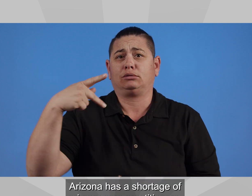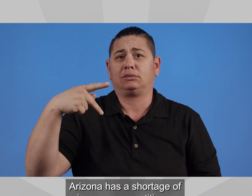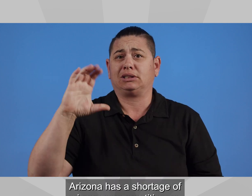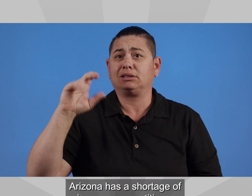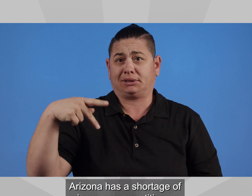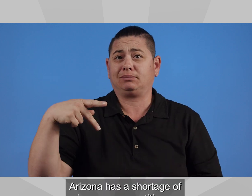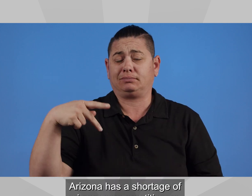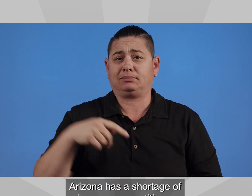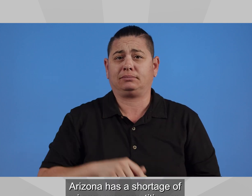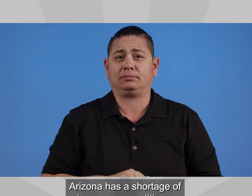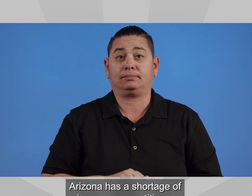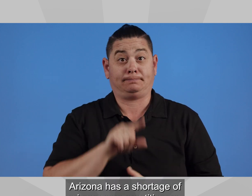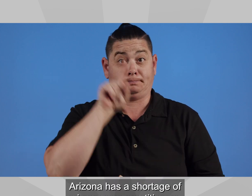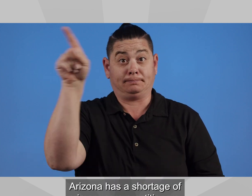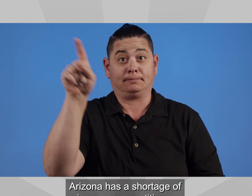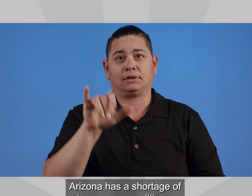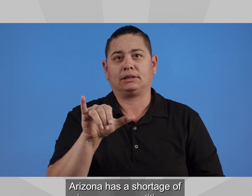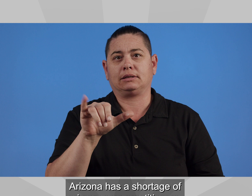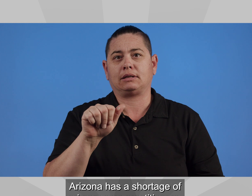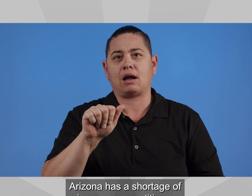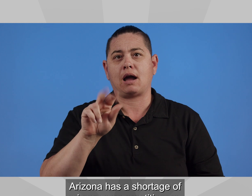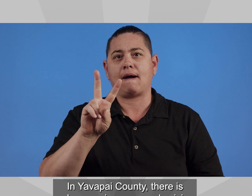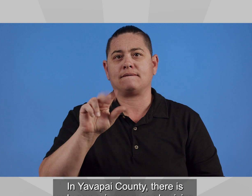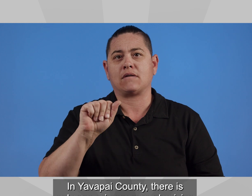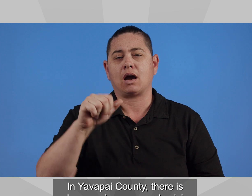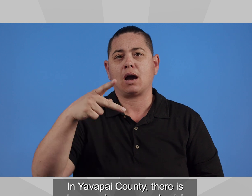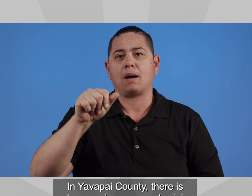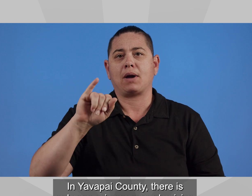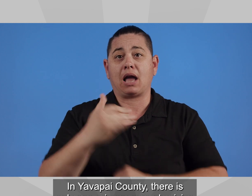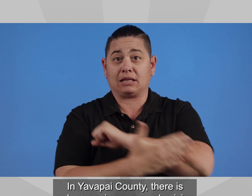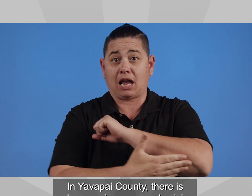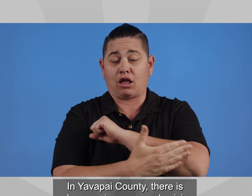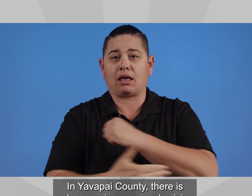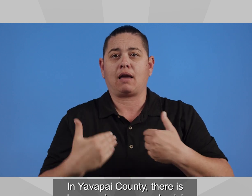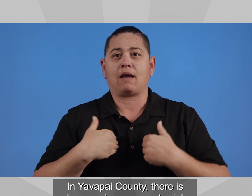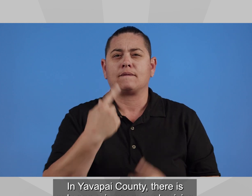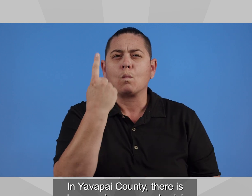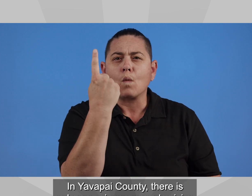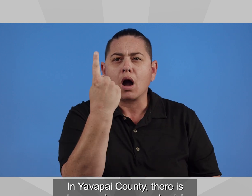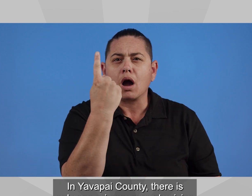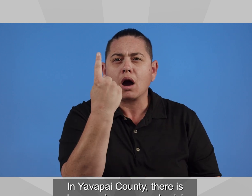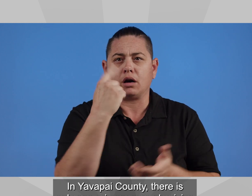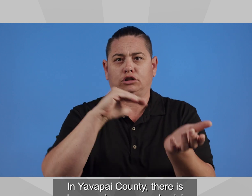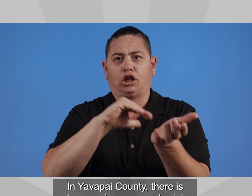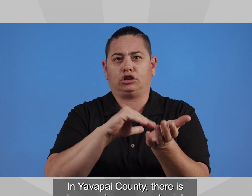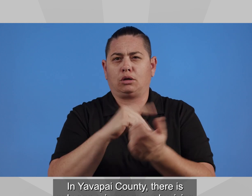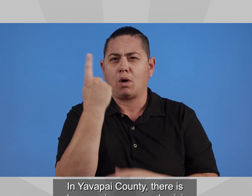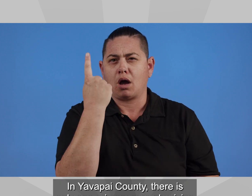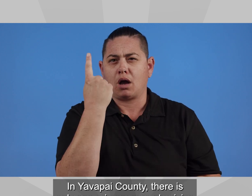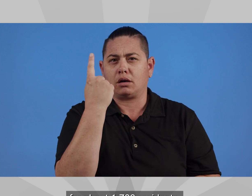Arizona has a shortage of primary care practitioners. In Yavapai County, there is only one primary